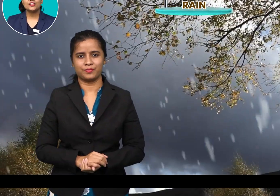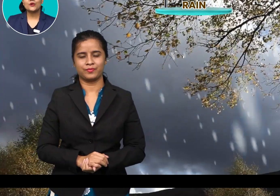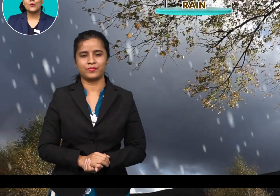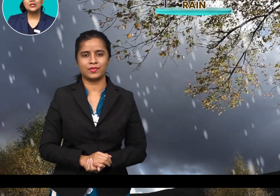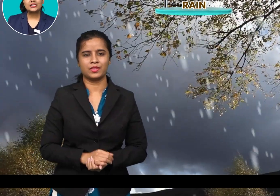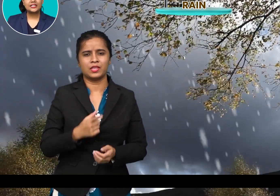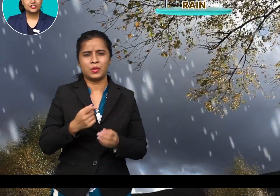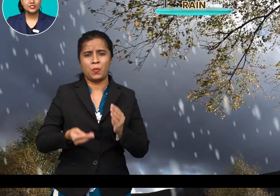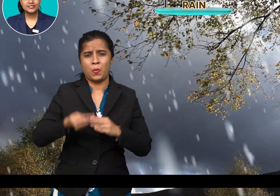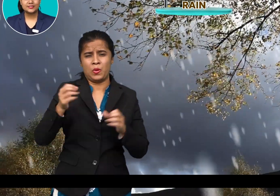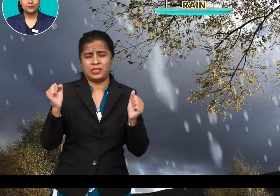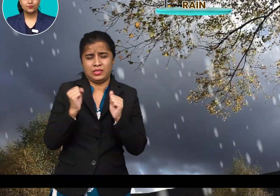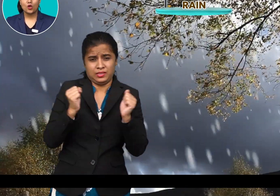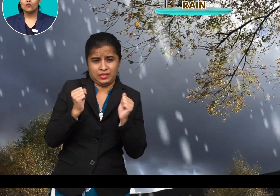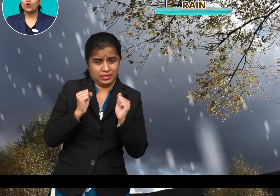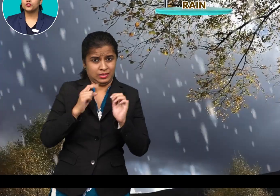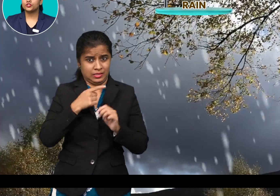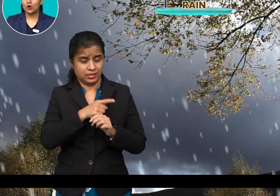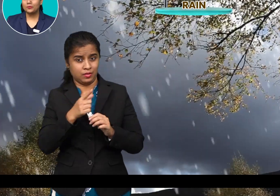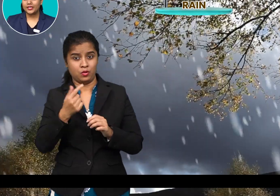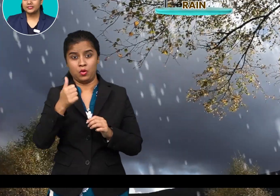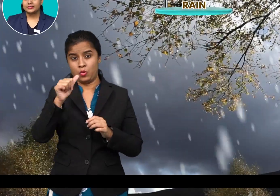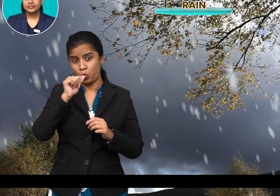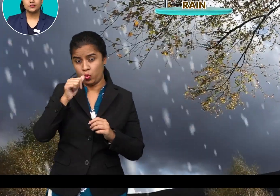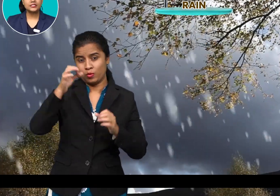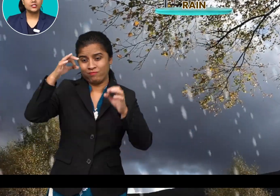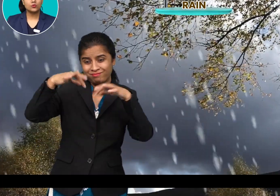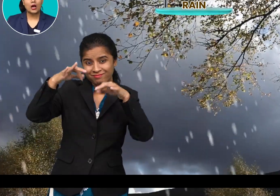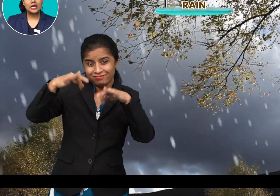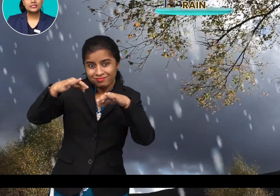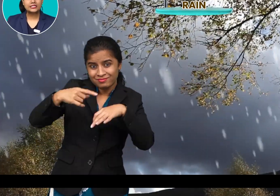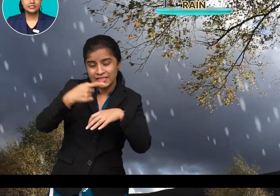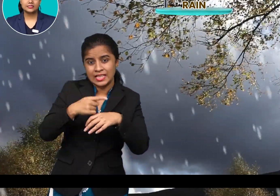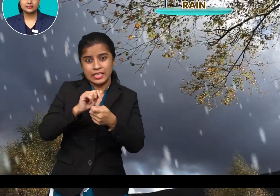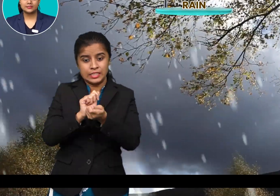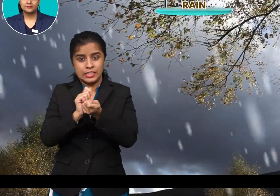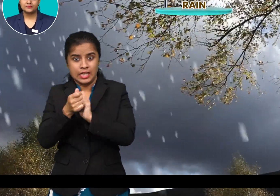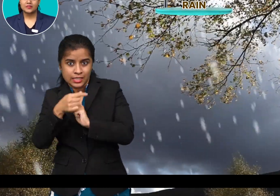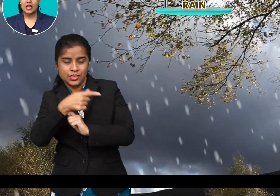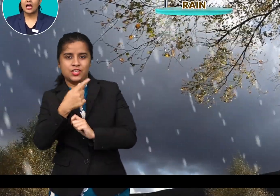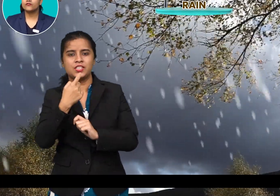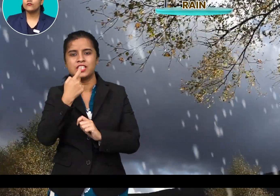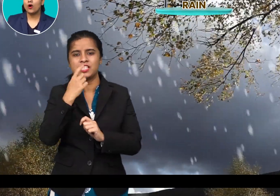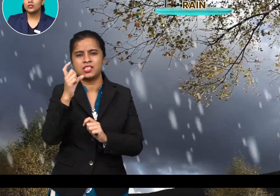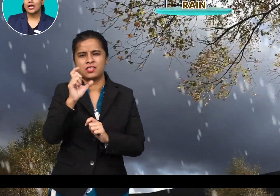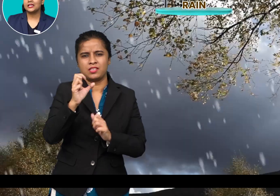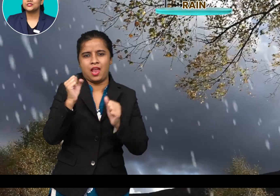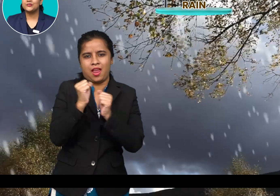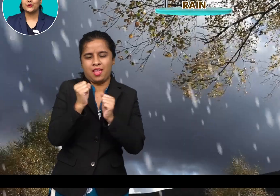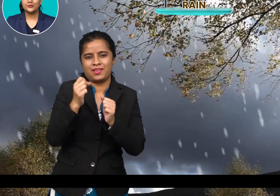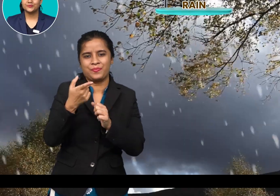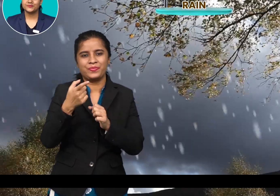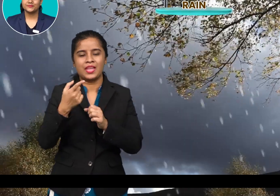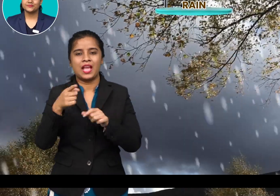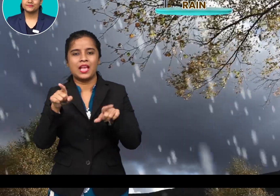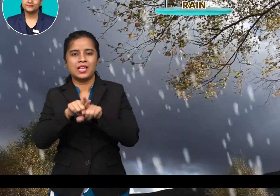In very cold conditions, water droplets turn into ice crystals and fall as